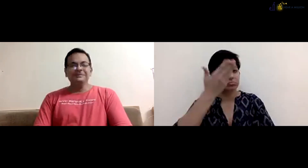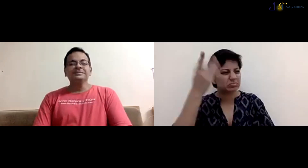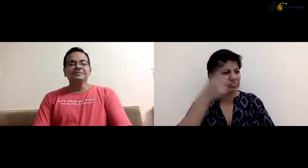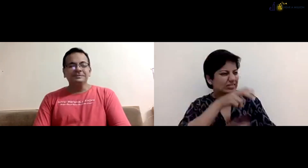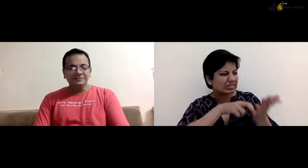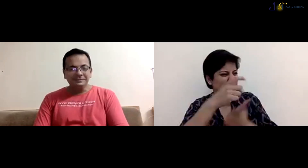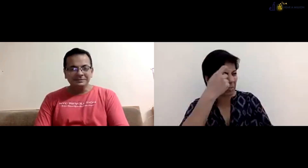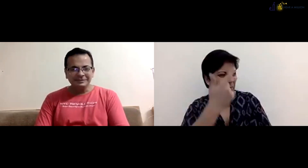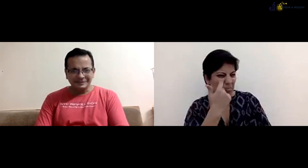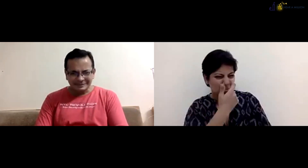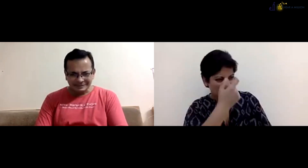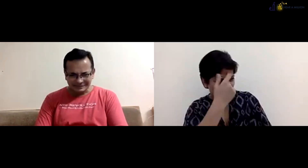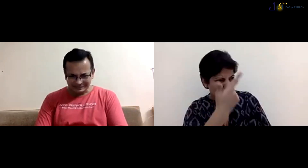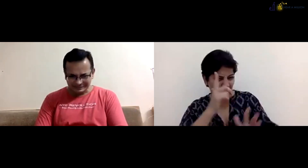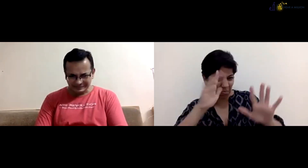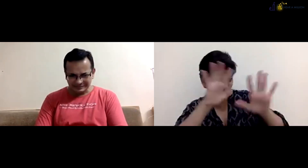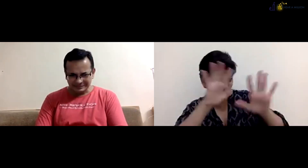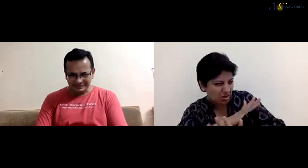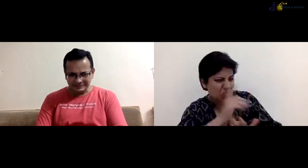the thing. People were not getting it.